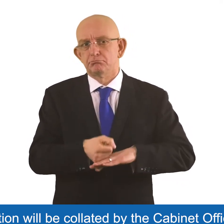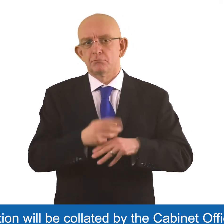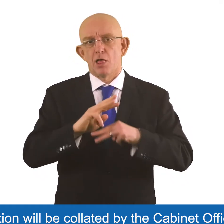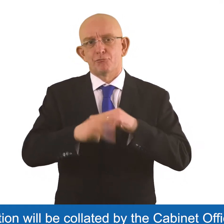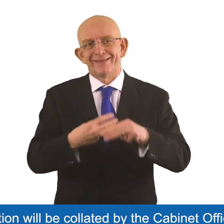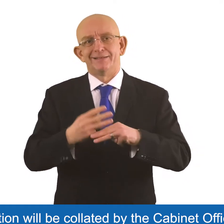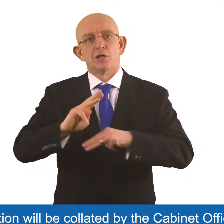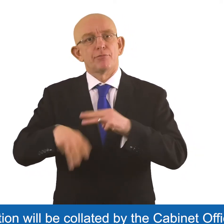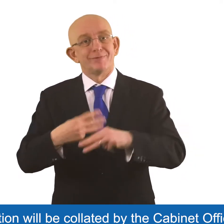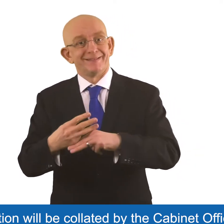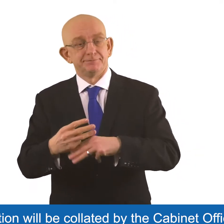years.